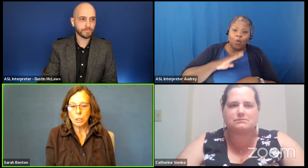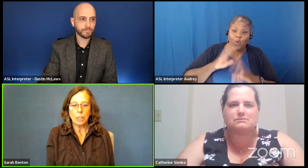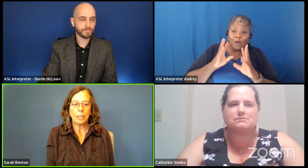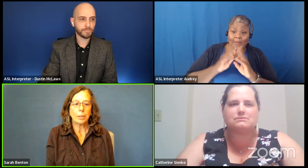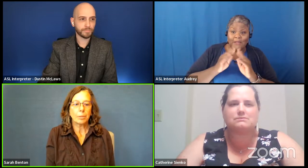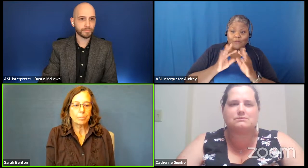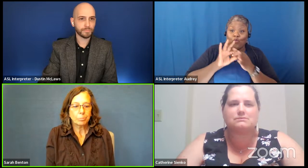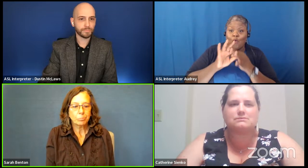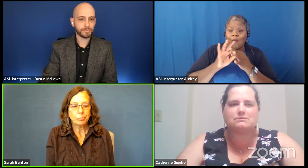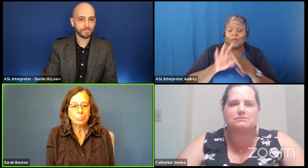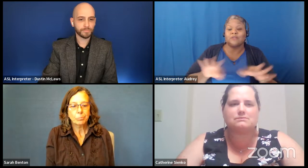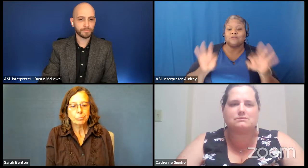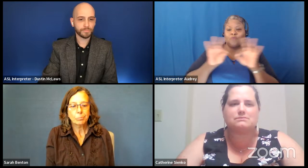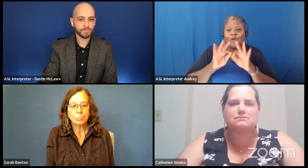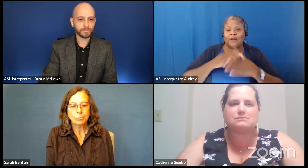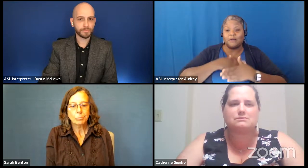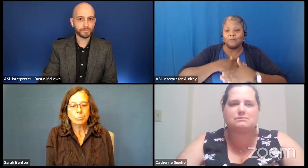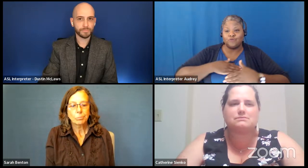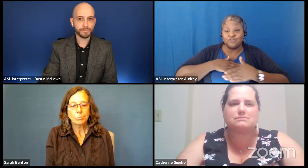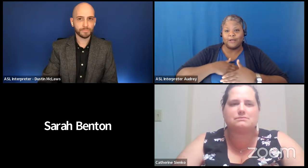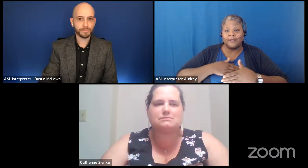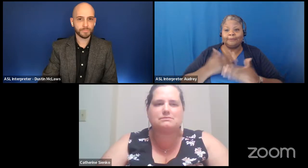is appreciated.